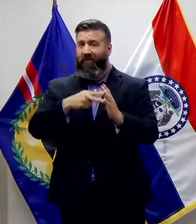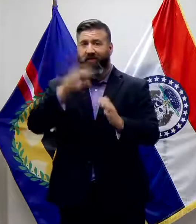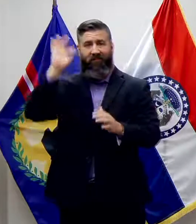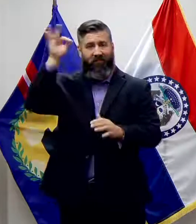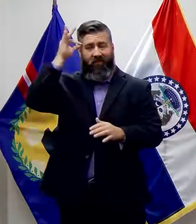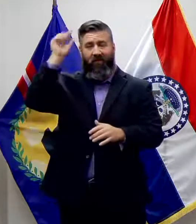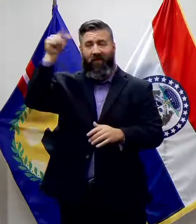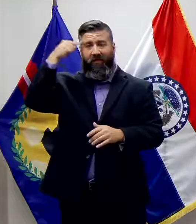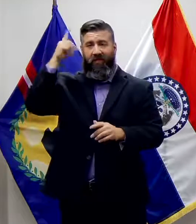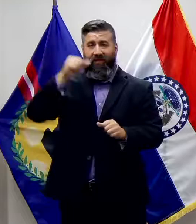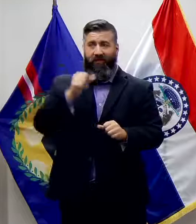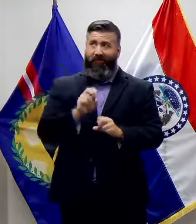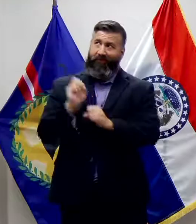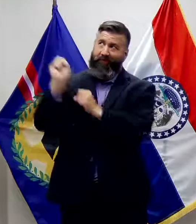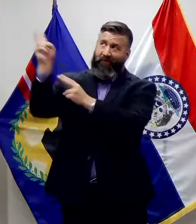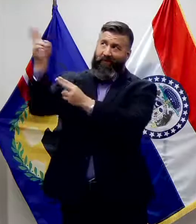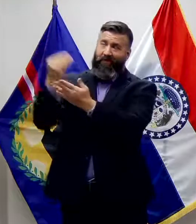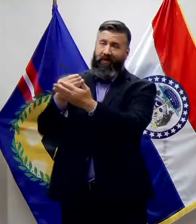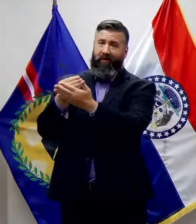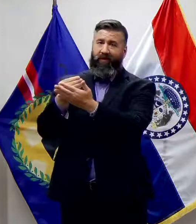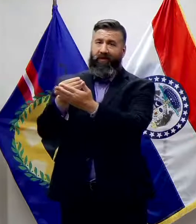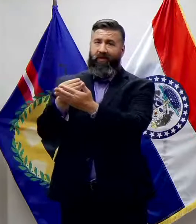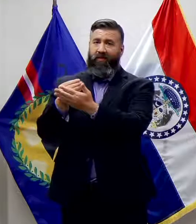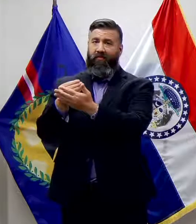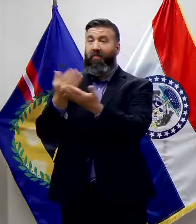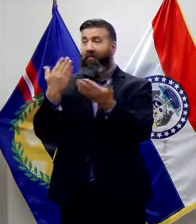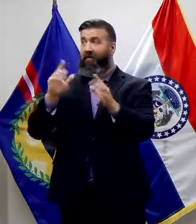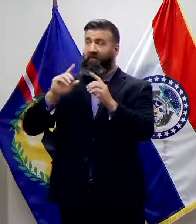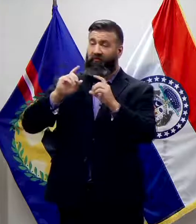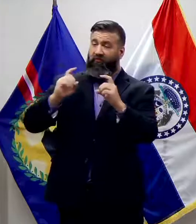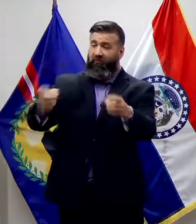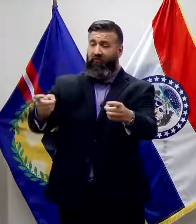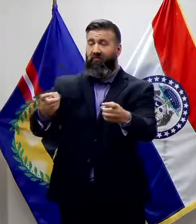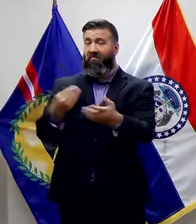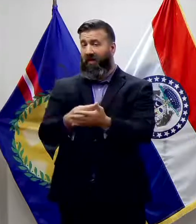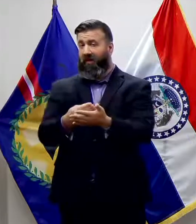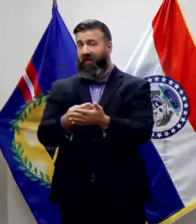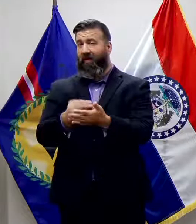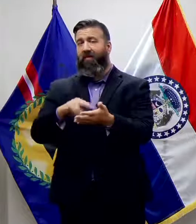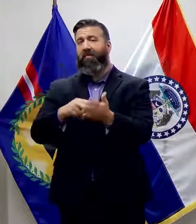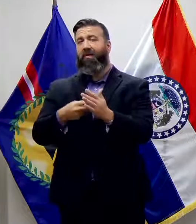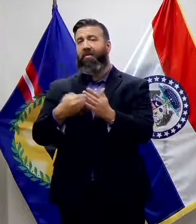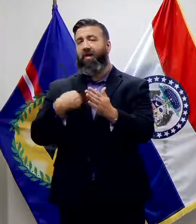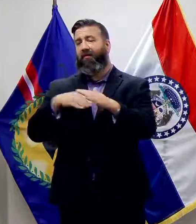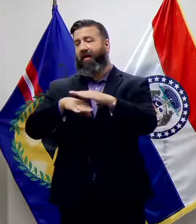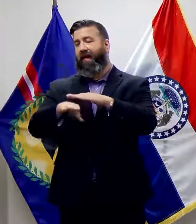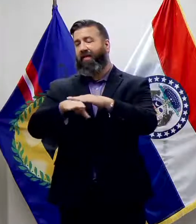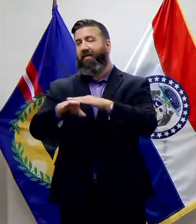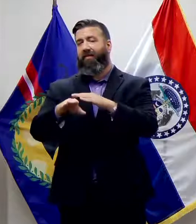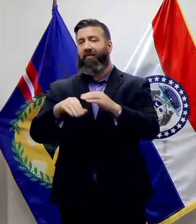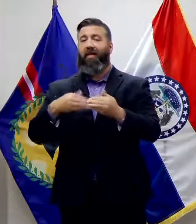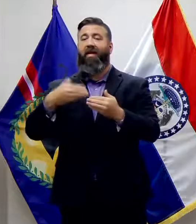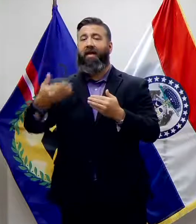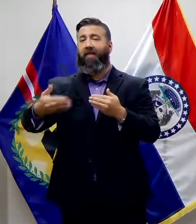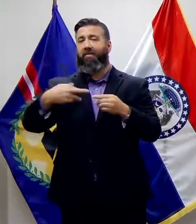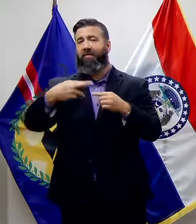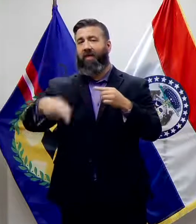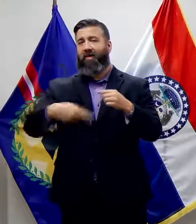them. But as soon as we get through these funds, we get access to the next round of funding, and that's around $28 million.